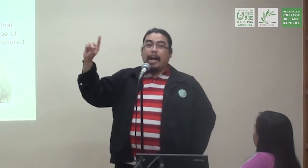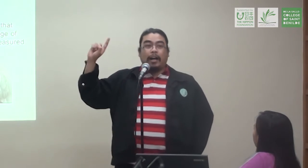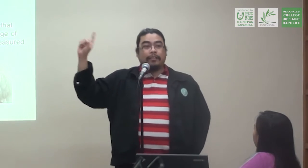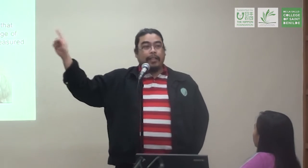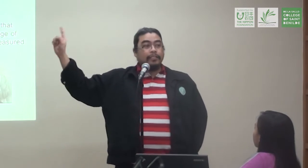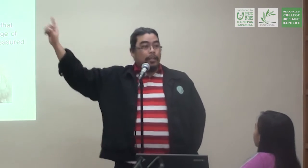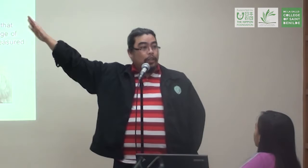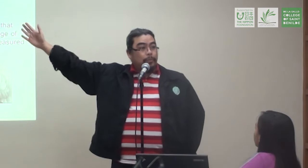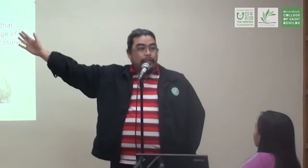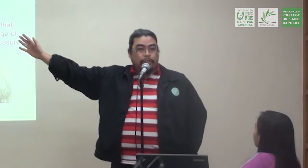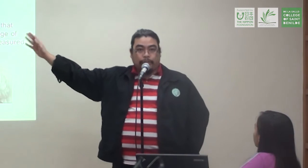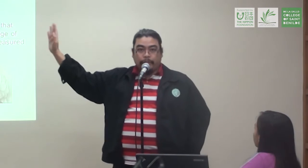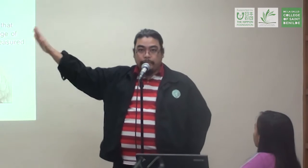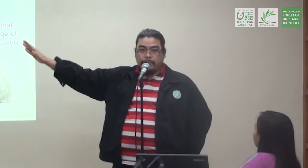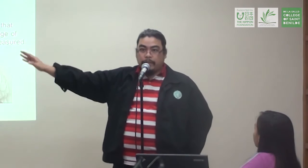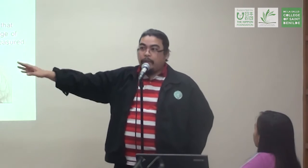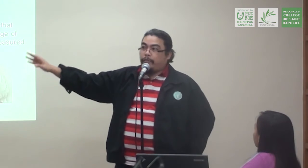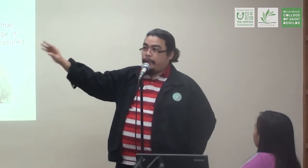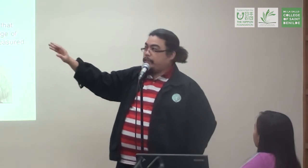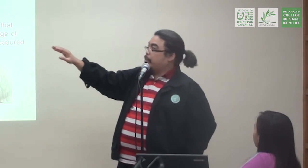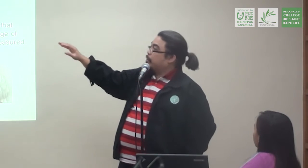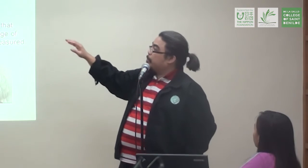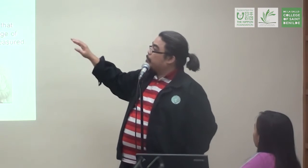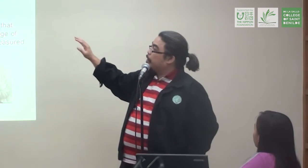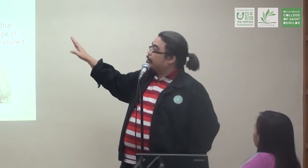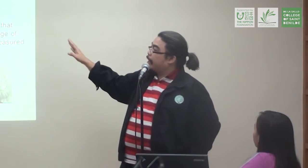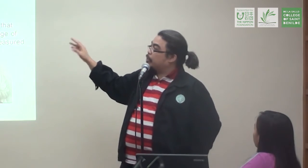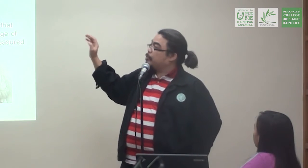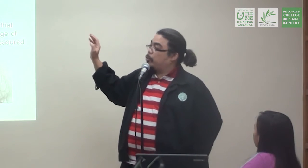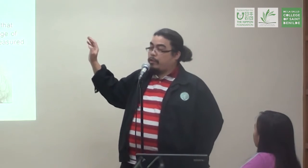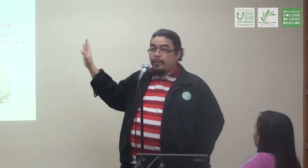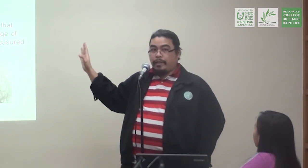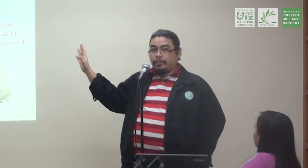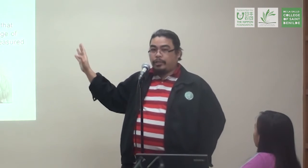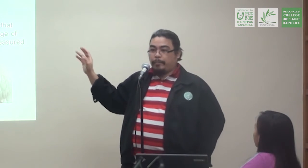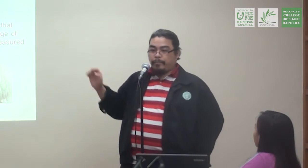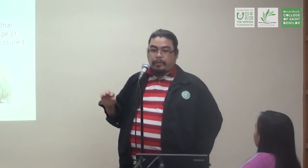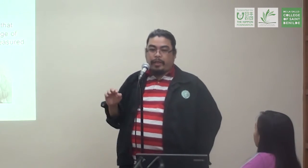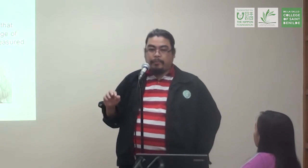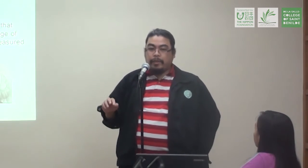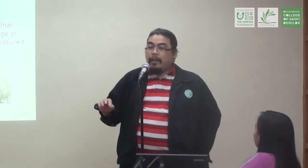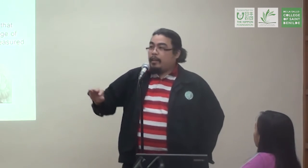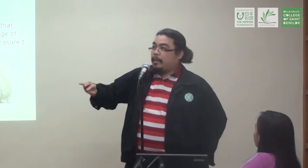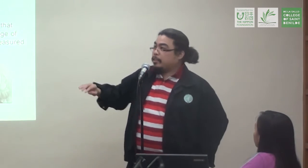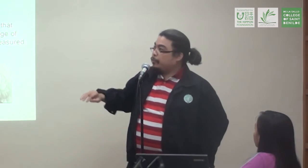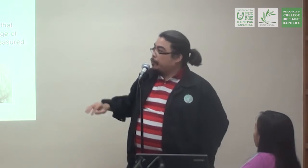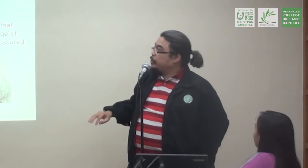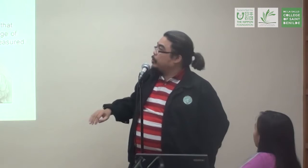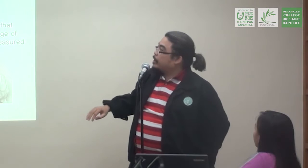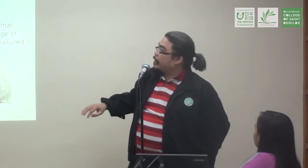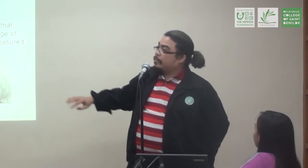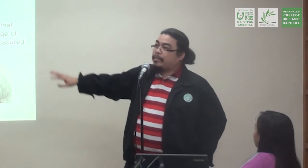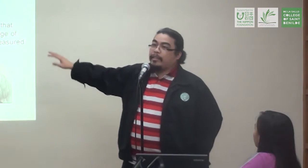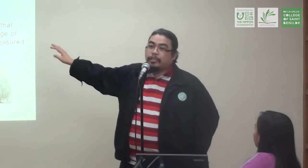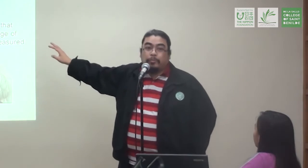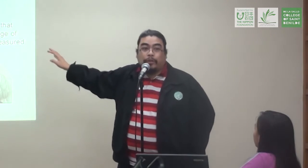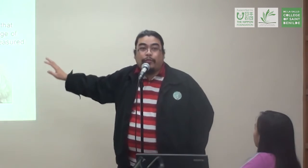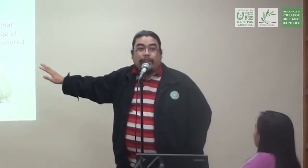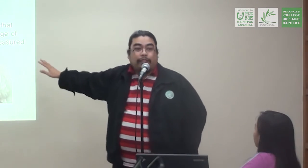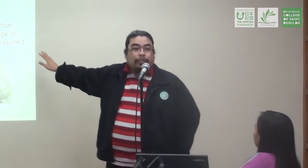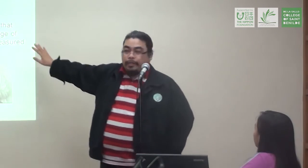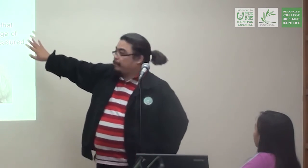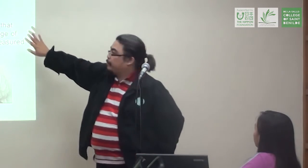is test accommodation versus test modification. Okay, let's first look at